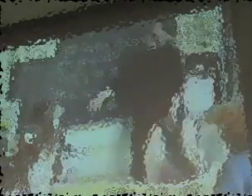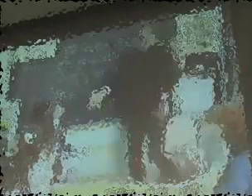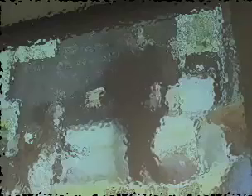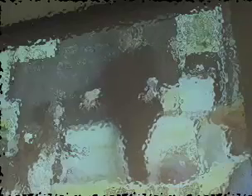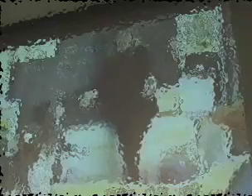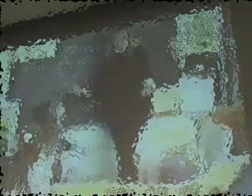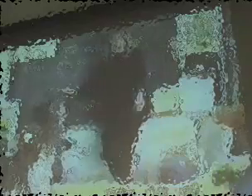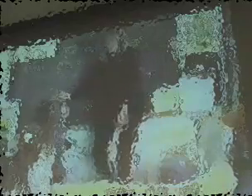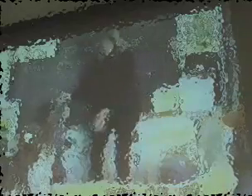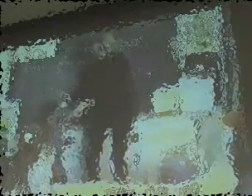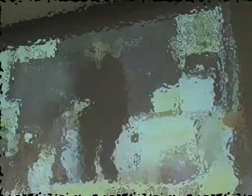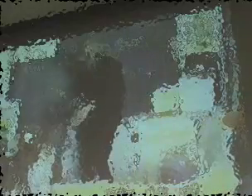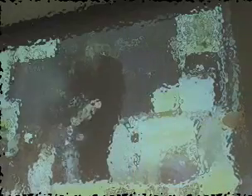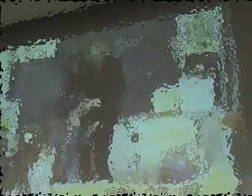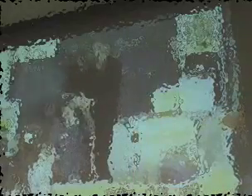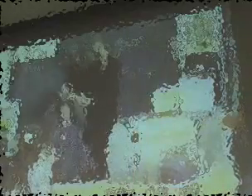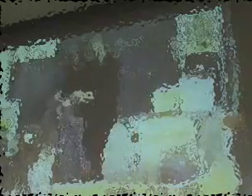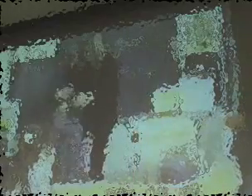job. Good.